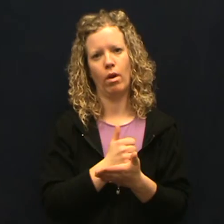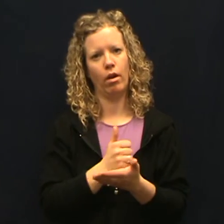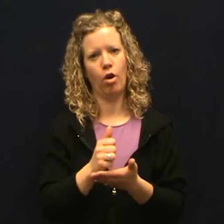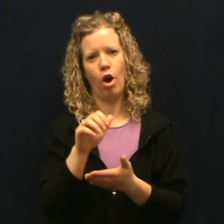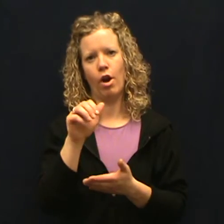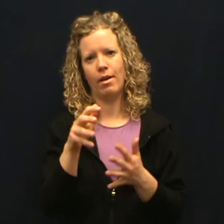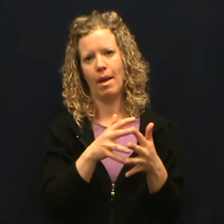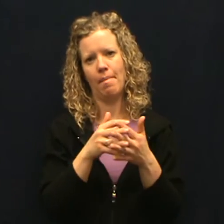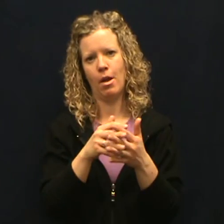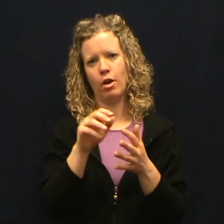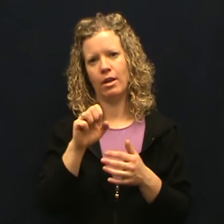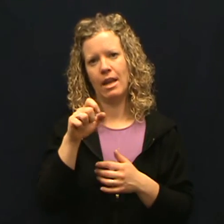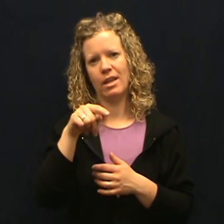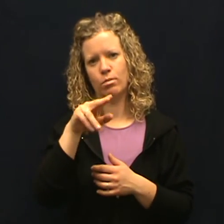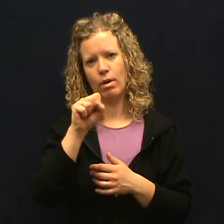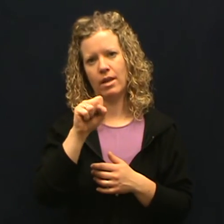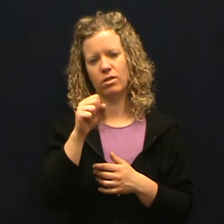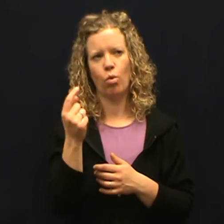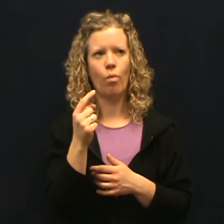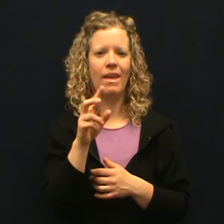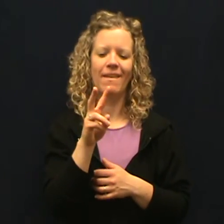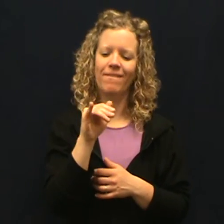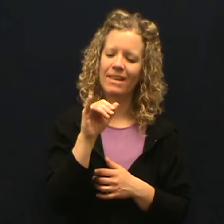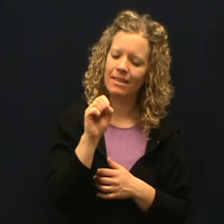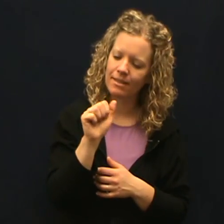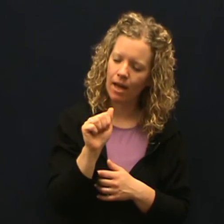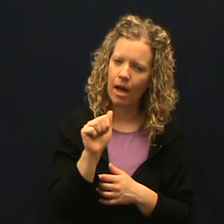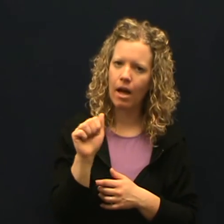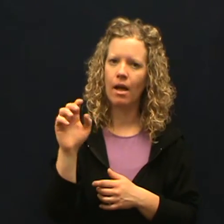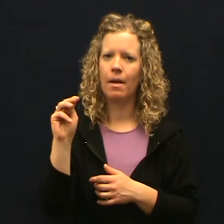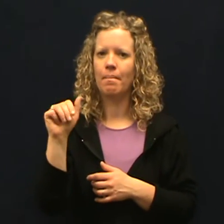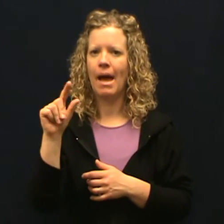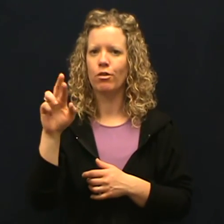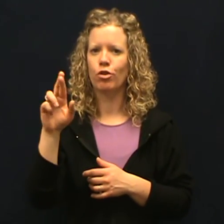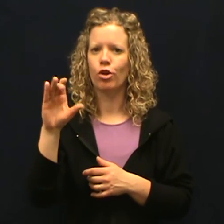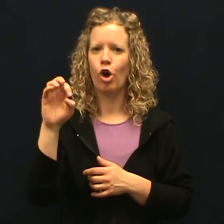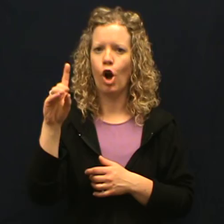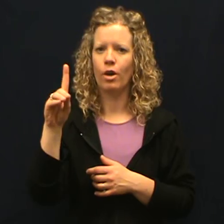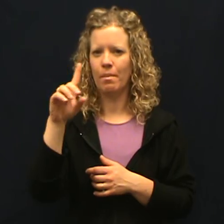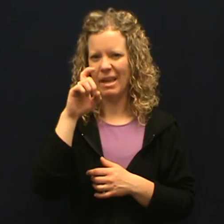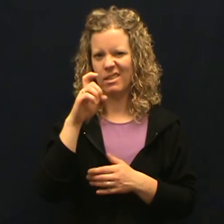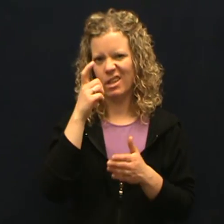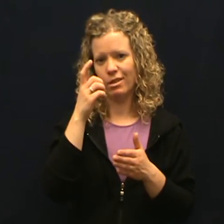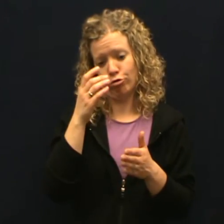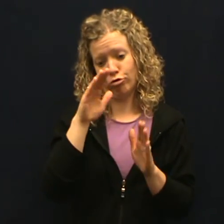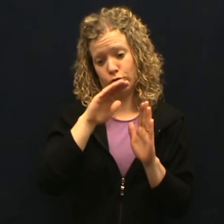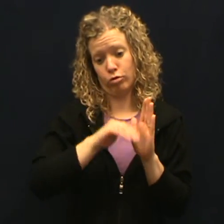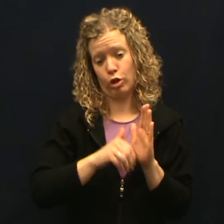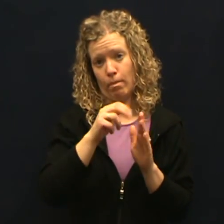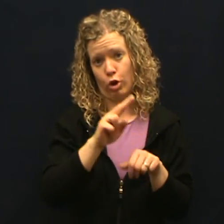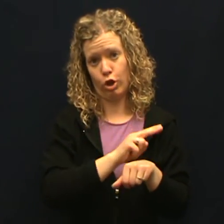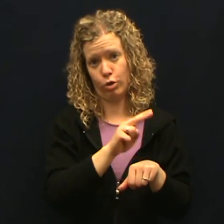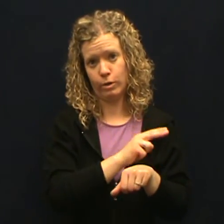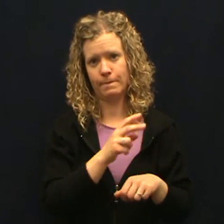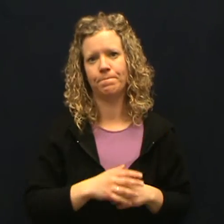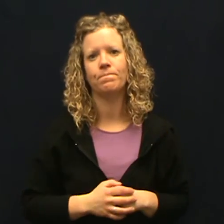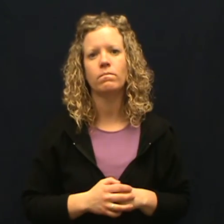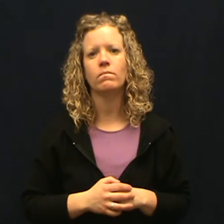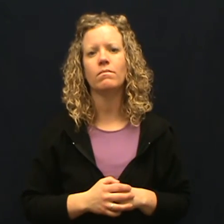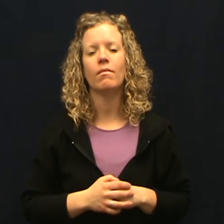or MasterCard or something like that. So now take a look at the problems for the end of the chapter